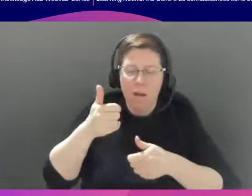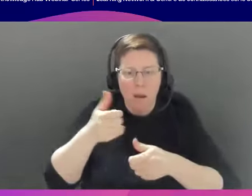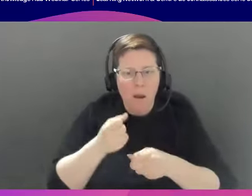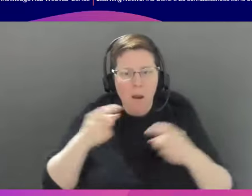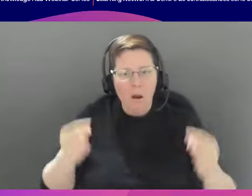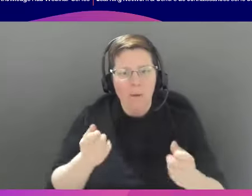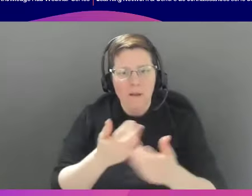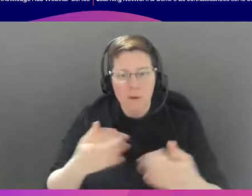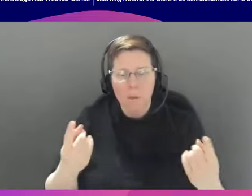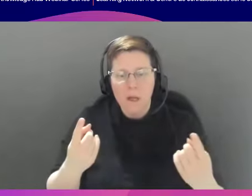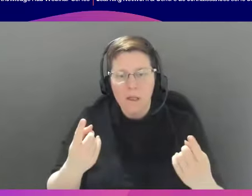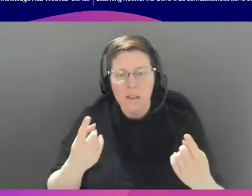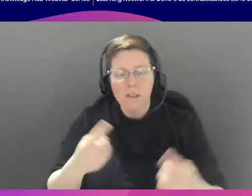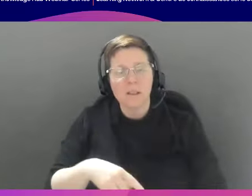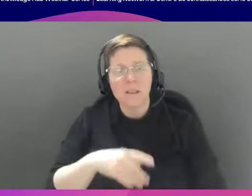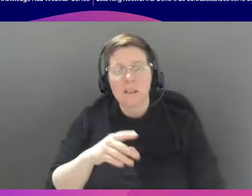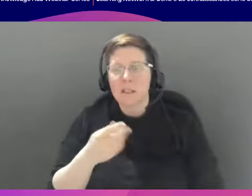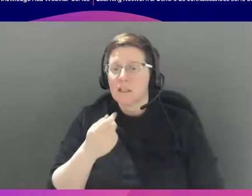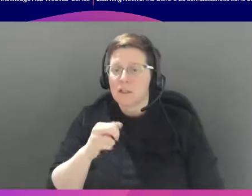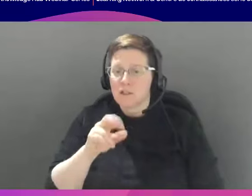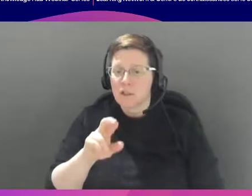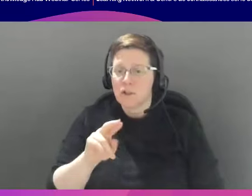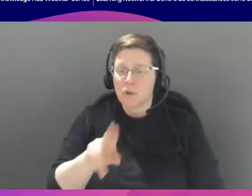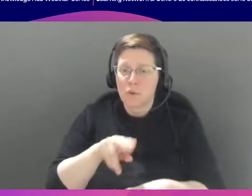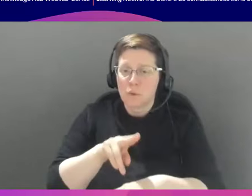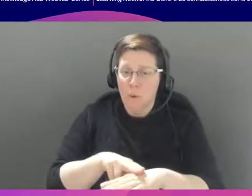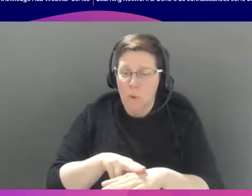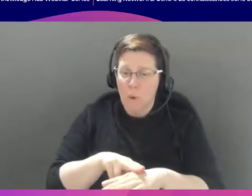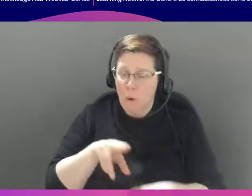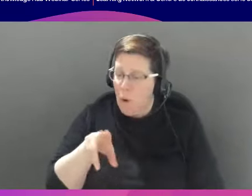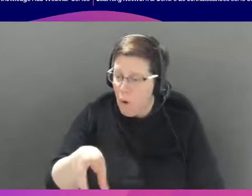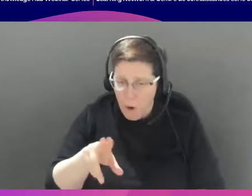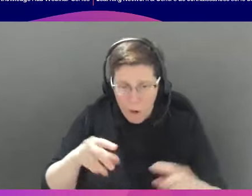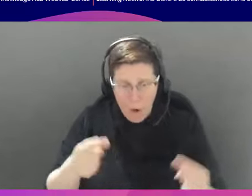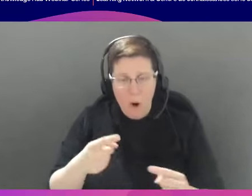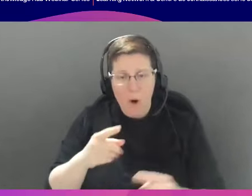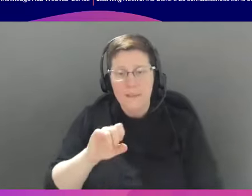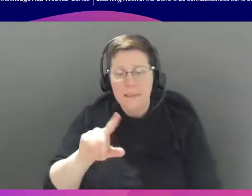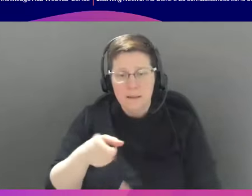norms impact incels specifically and could cause gender-based violence.